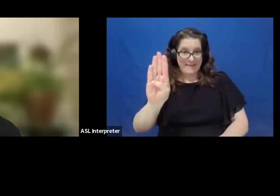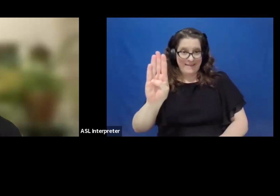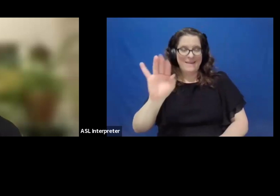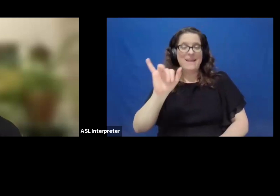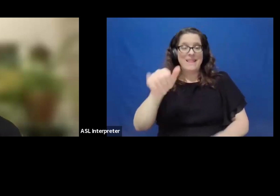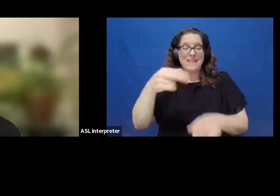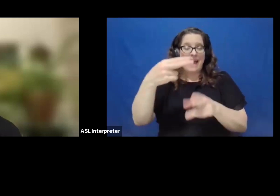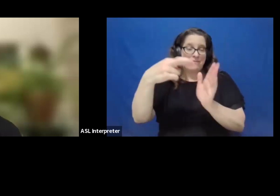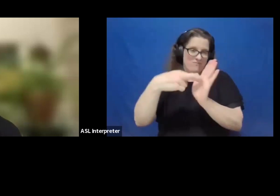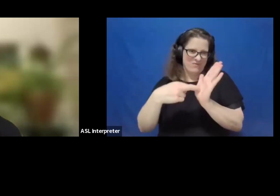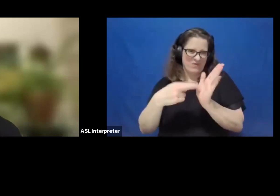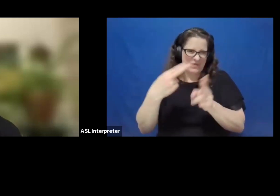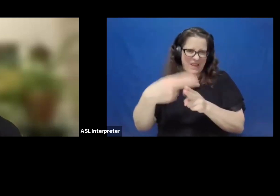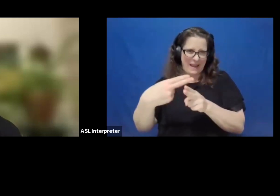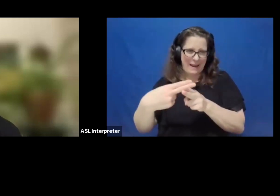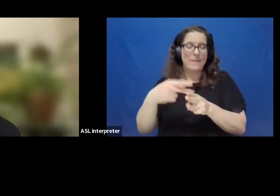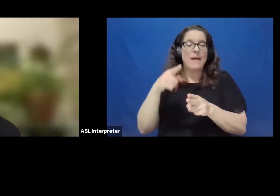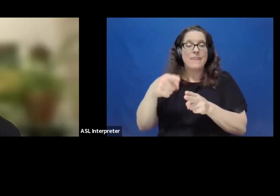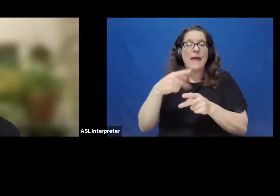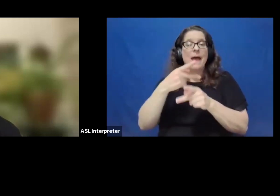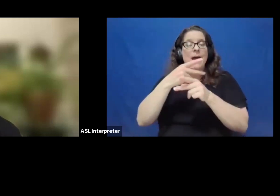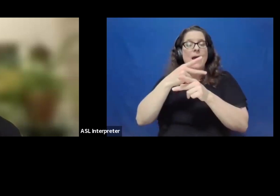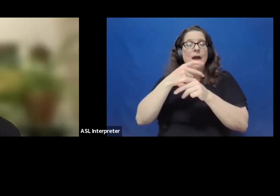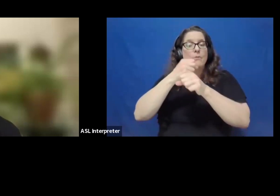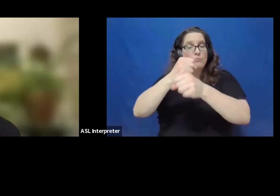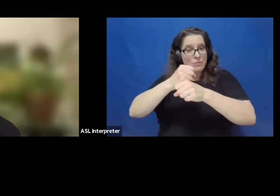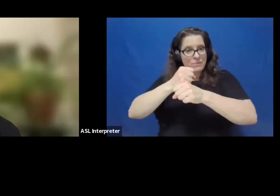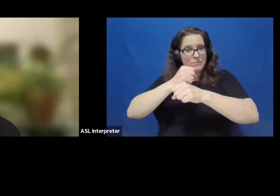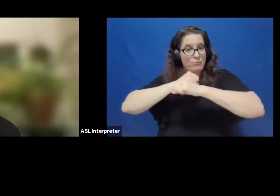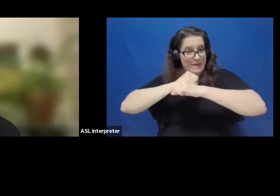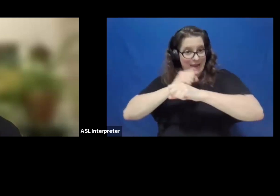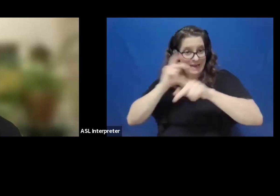Protects people with earnings of up to over